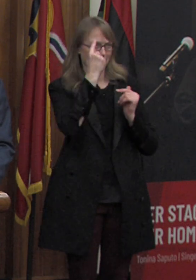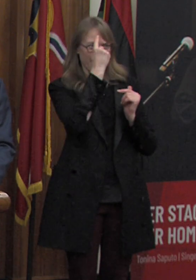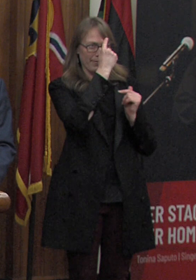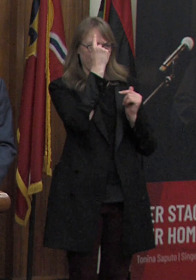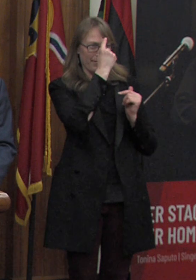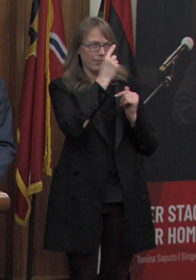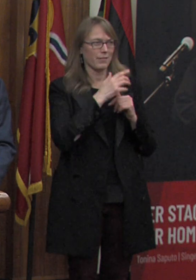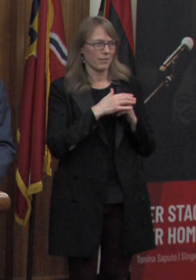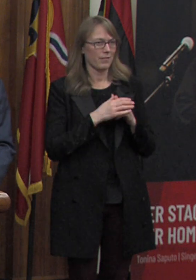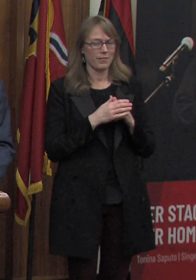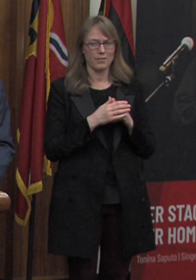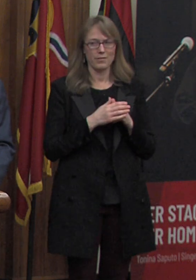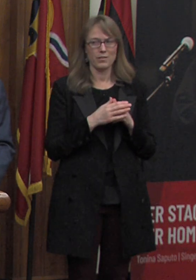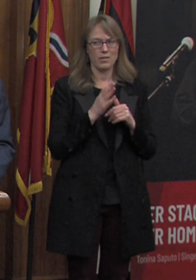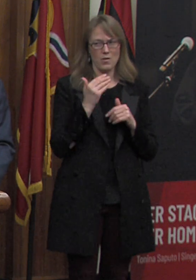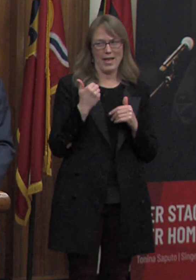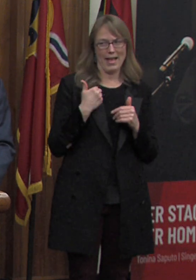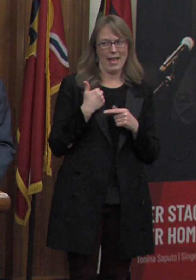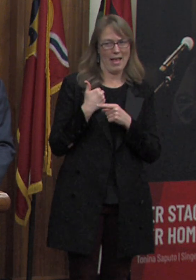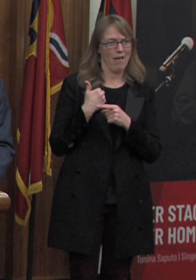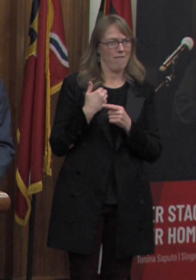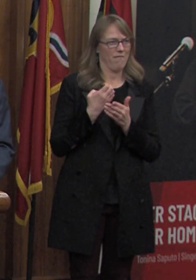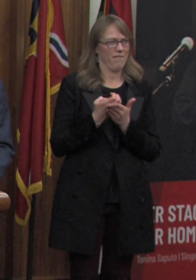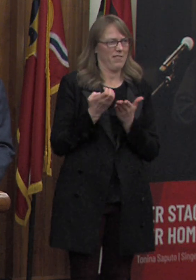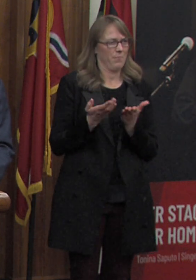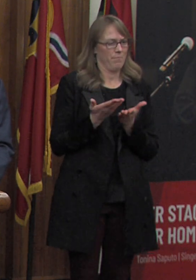a distance from your forehead. The